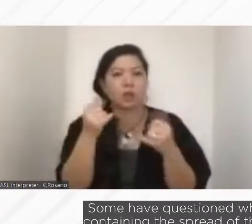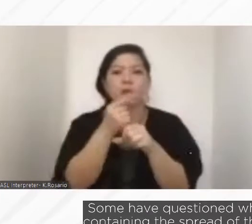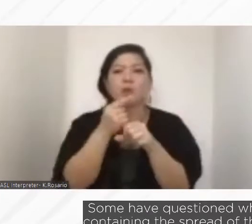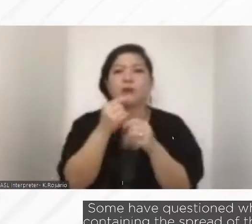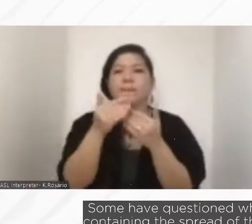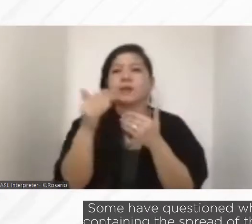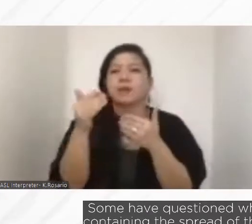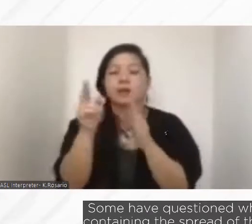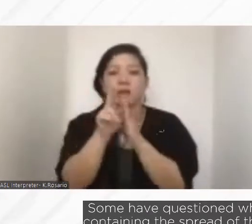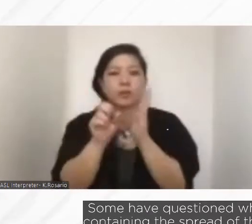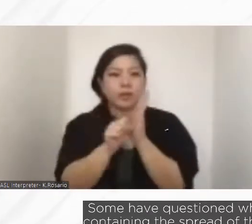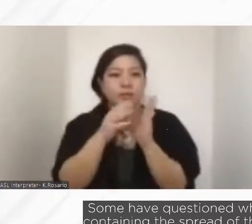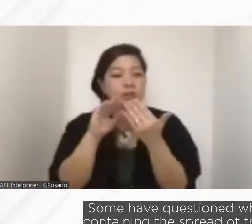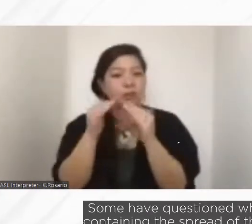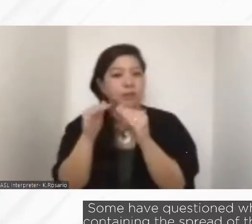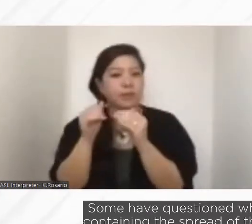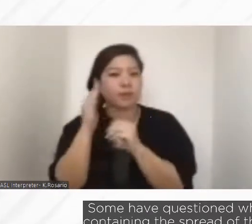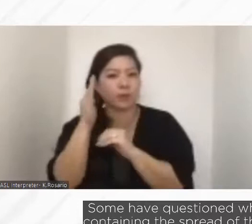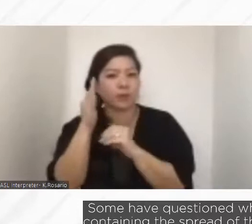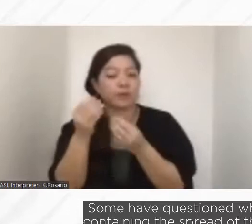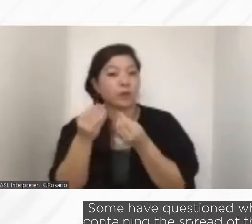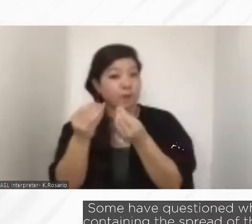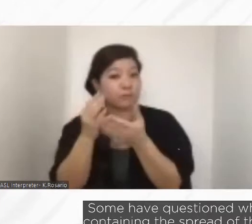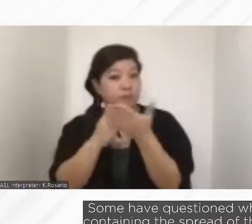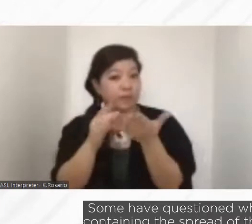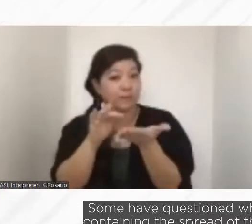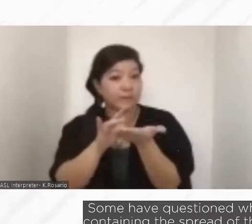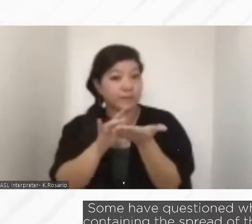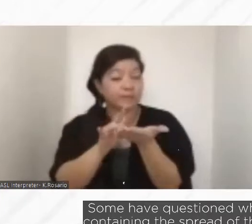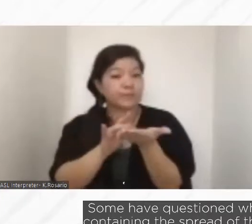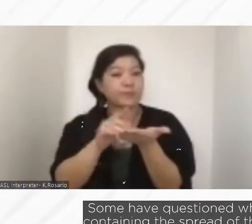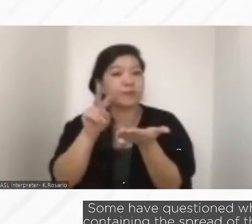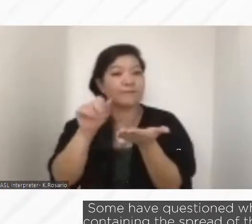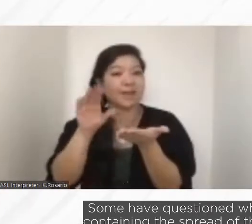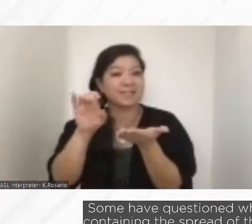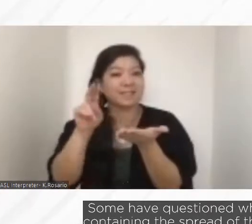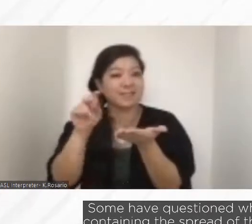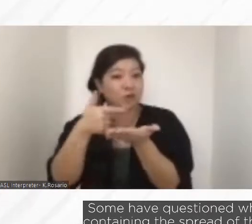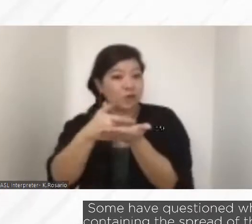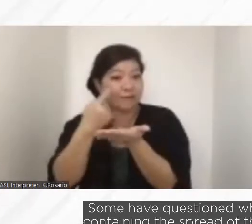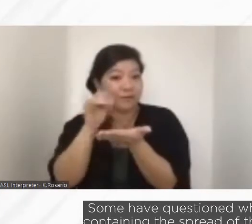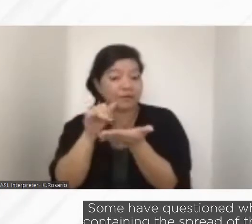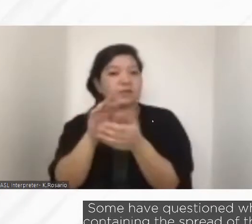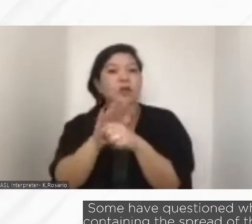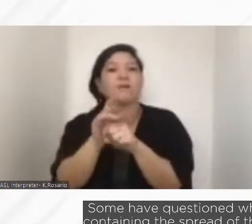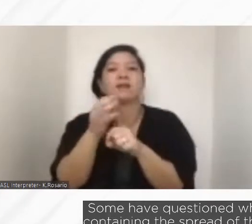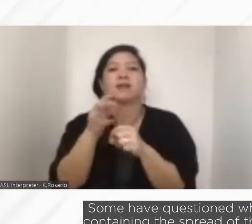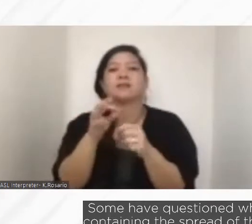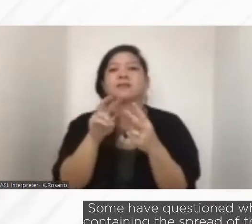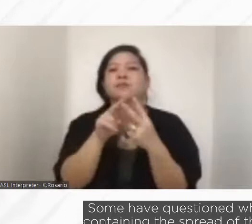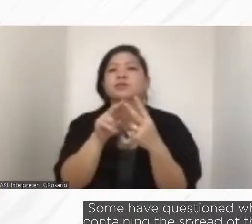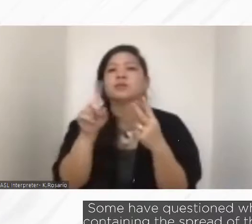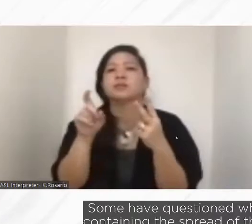of US communities that will be provided with the eventual vaccine? So 2 questions, and Guam,